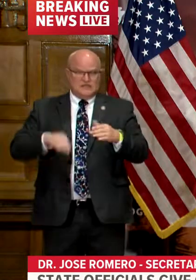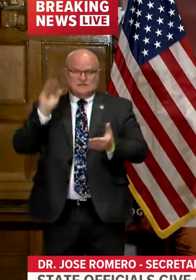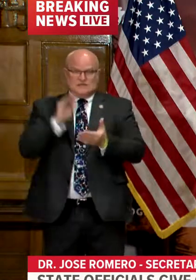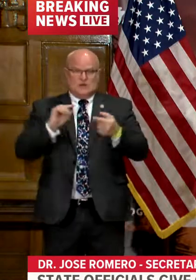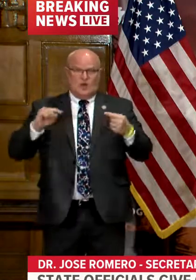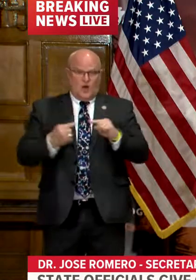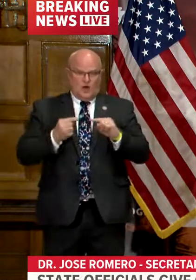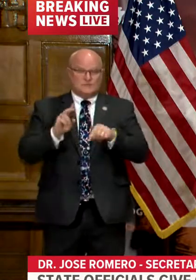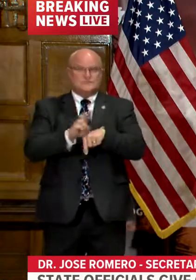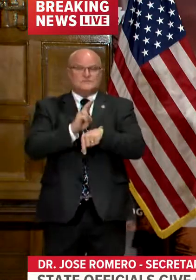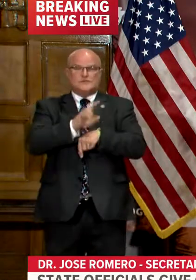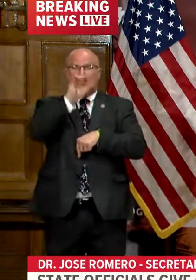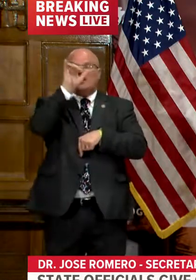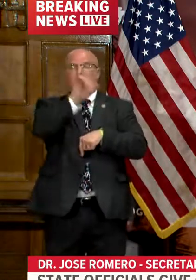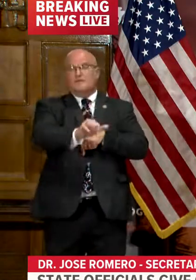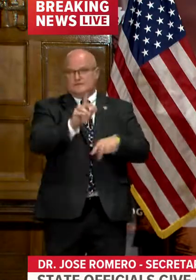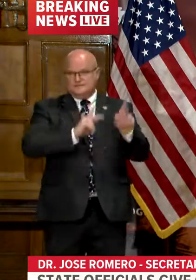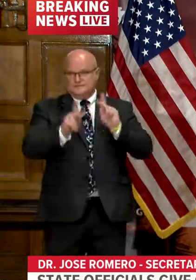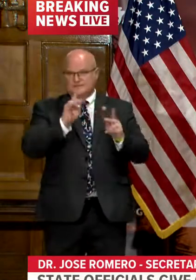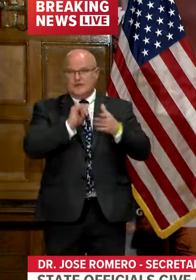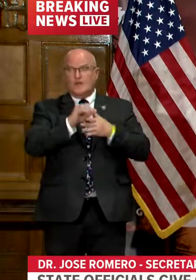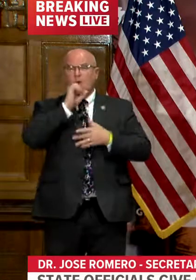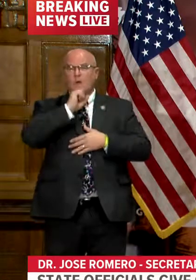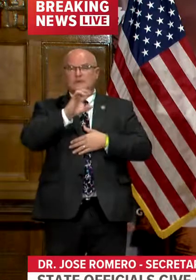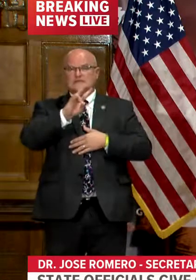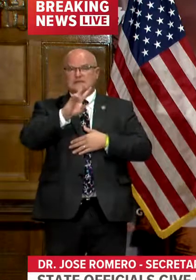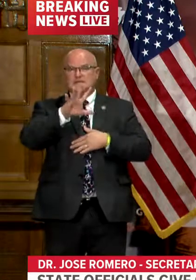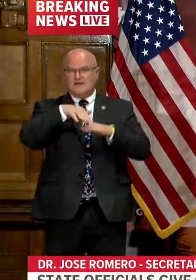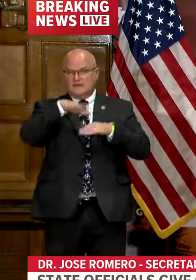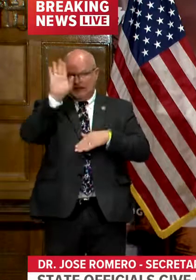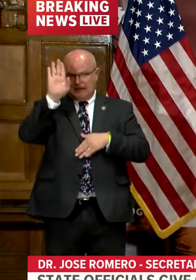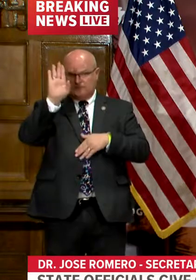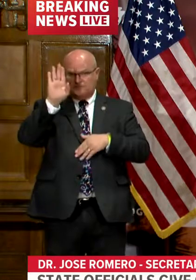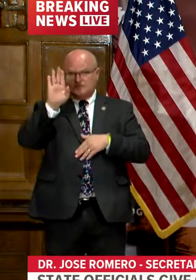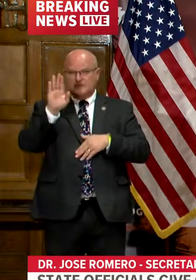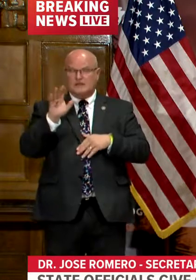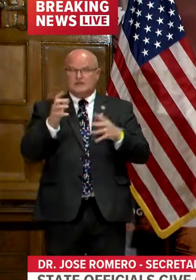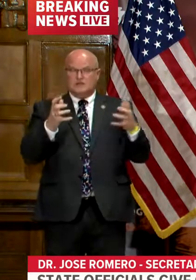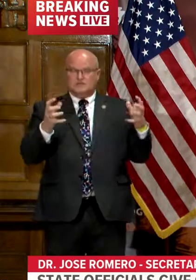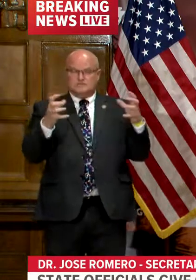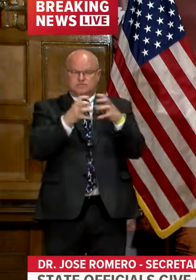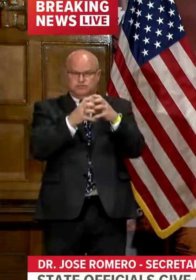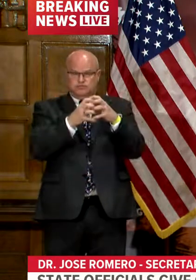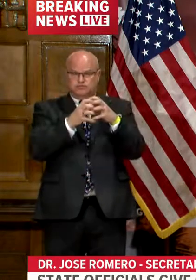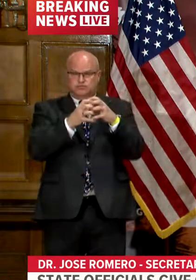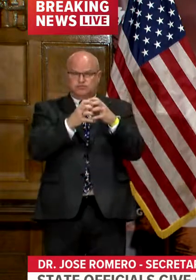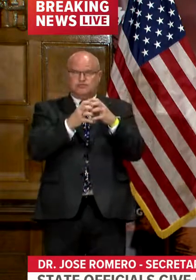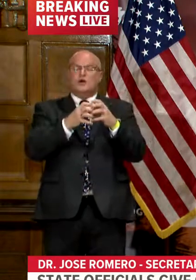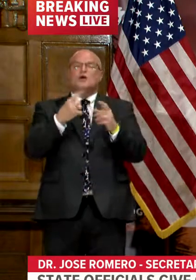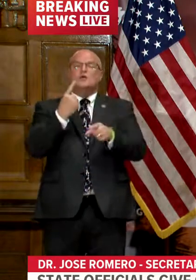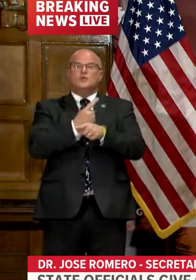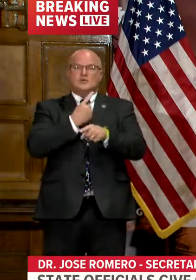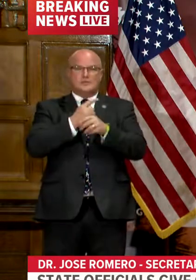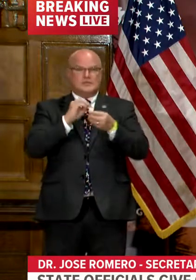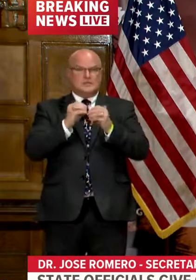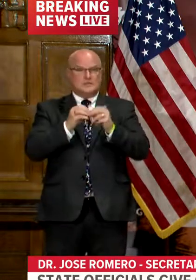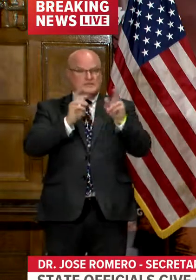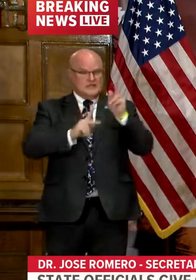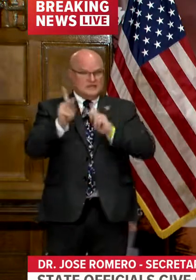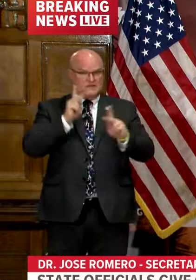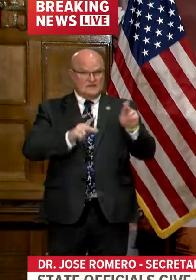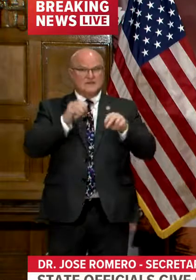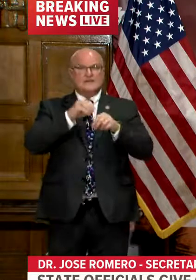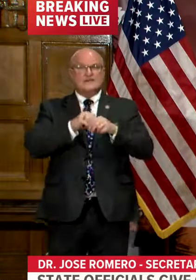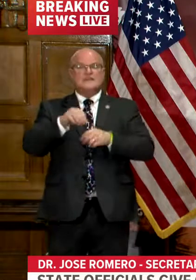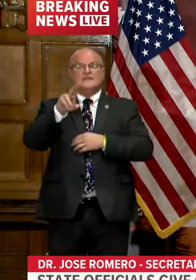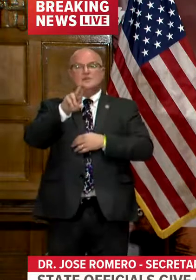by using the vaccine in those individuals that are over 75. And so by combining those two, you come up with a reasonable number of individuals in